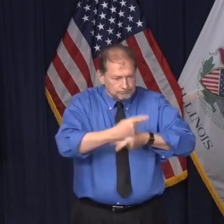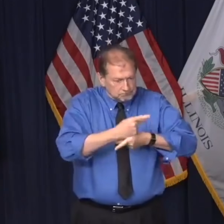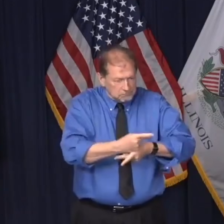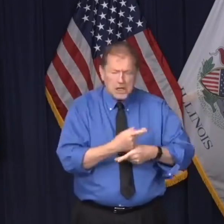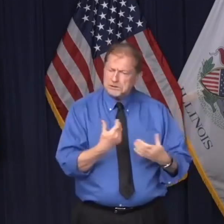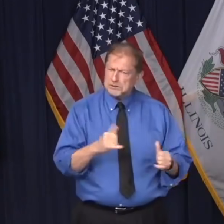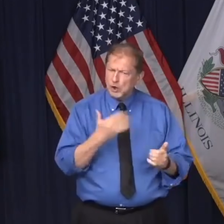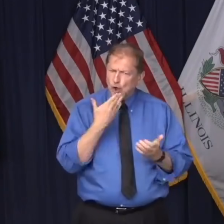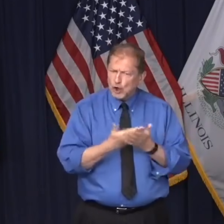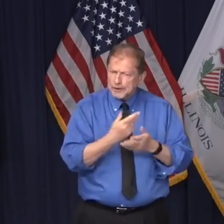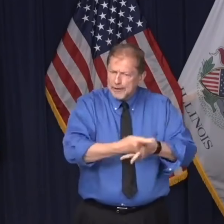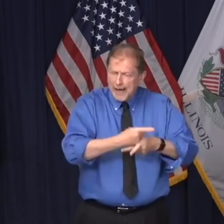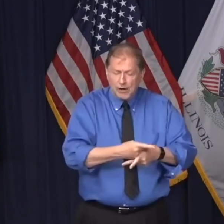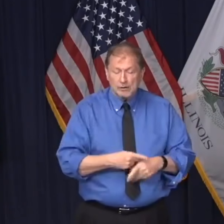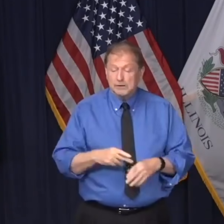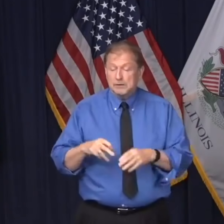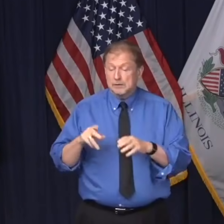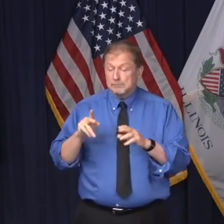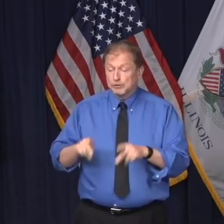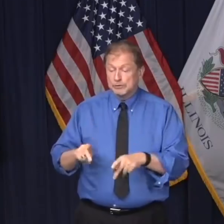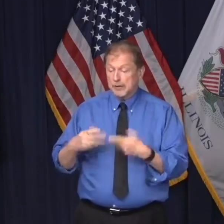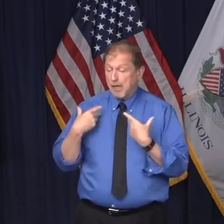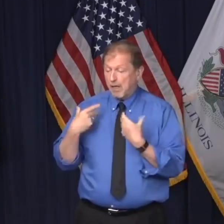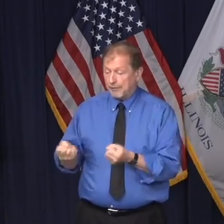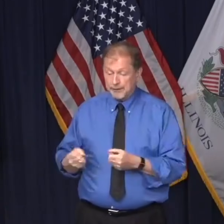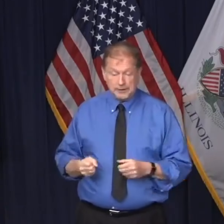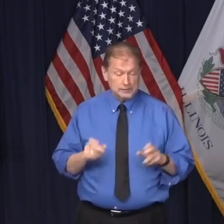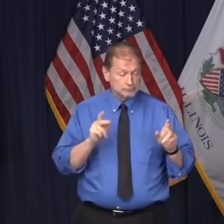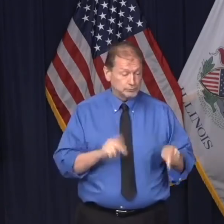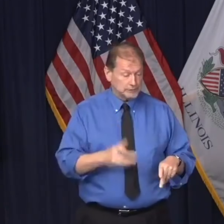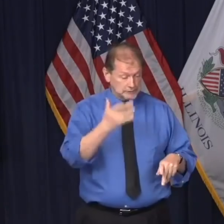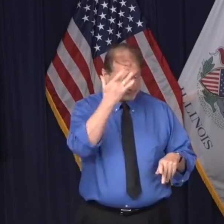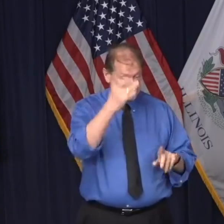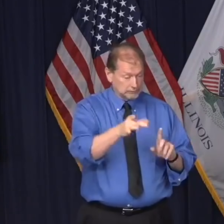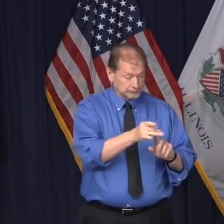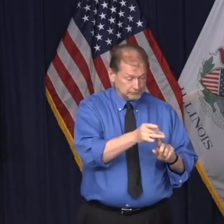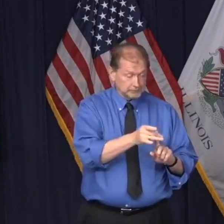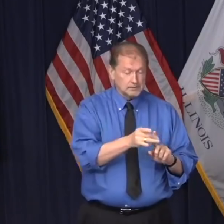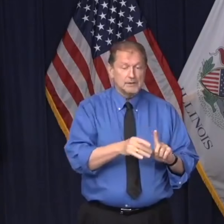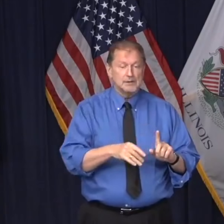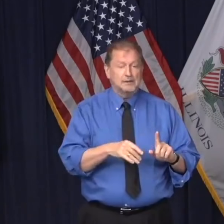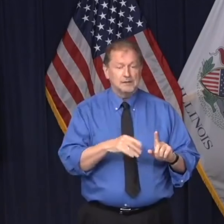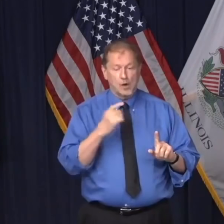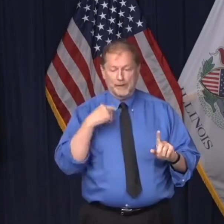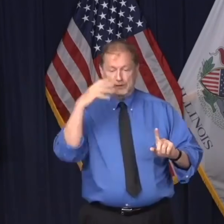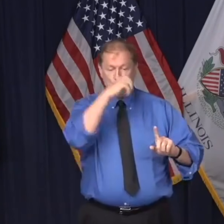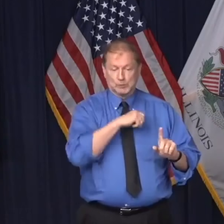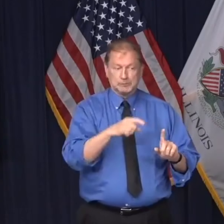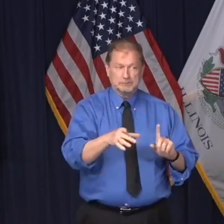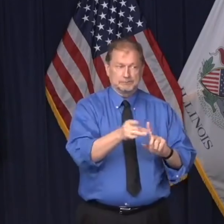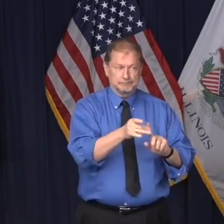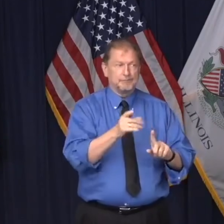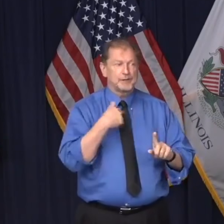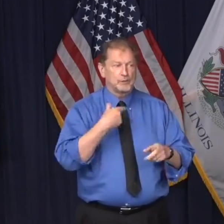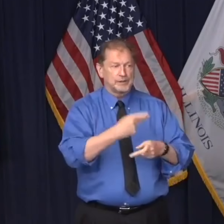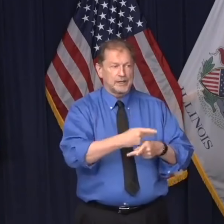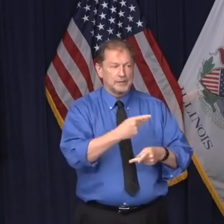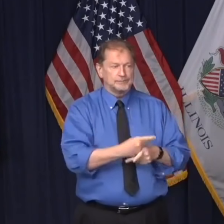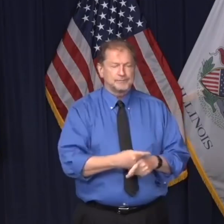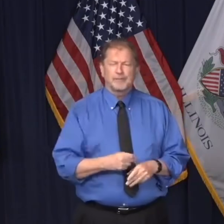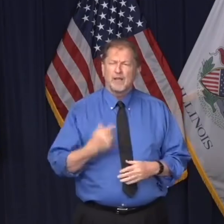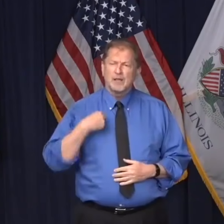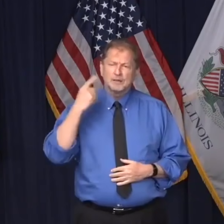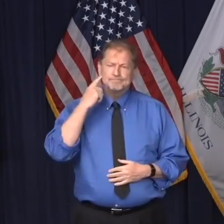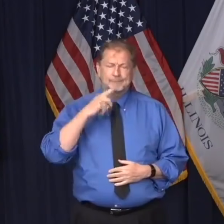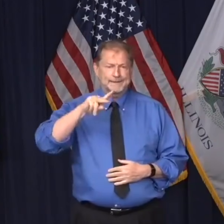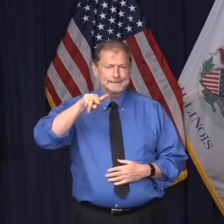care that you would for somebody who is COVID positive. Sure. Okay. Lots of questions about the second lawsuit that's been